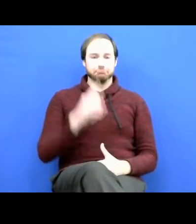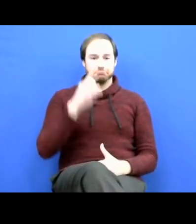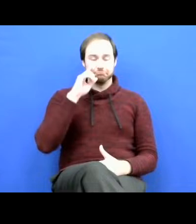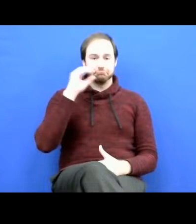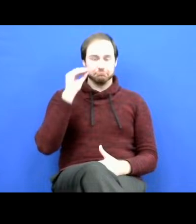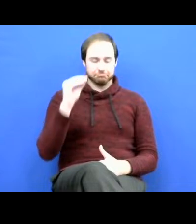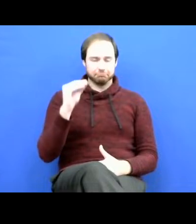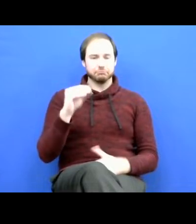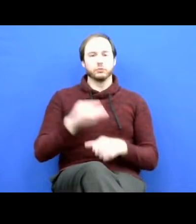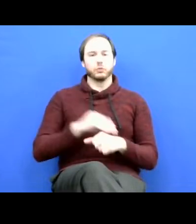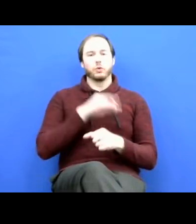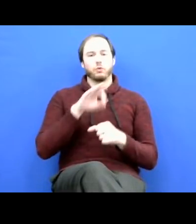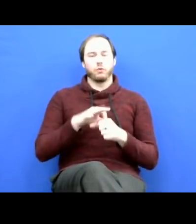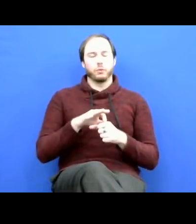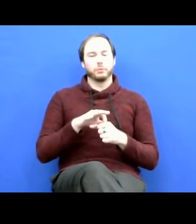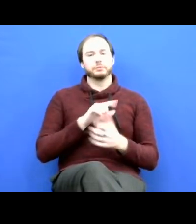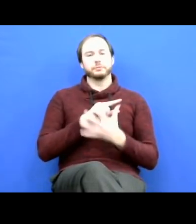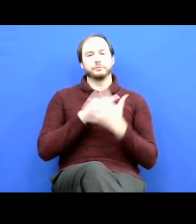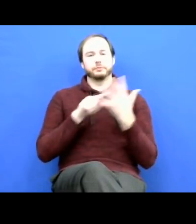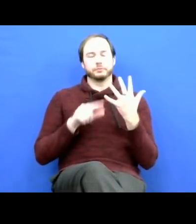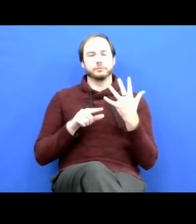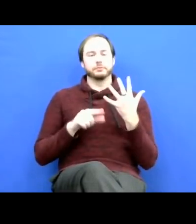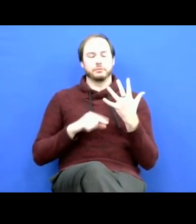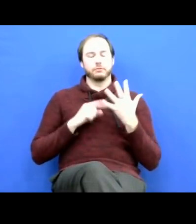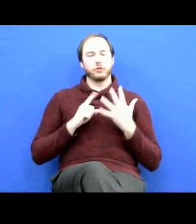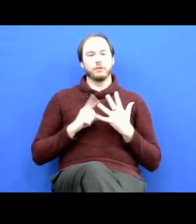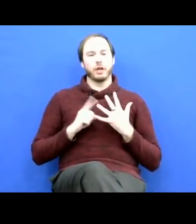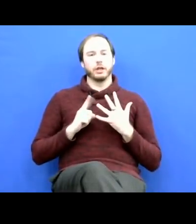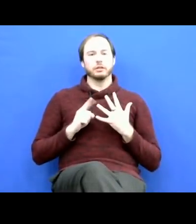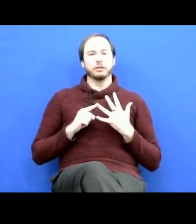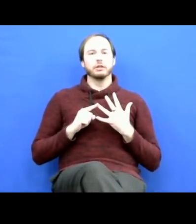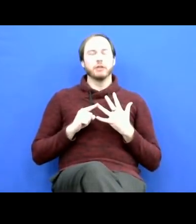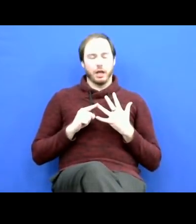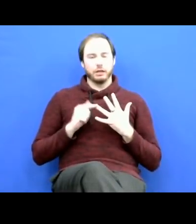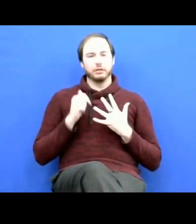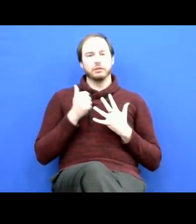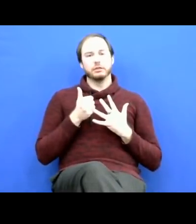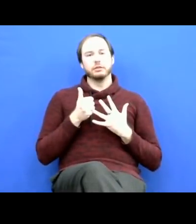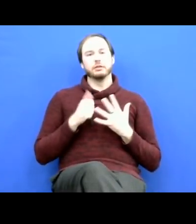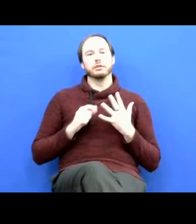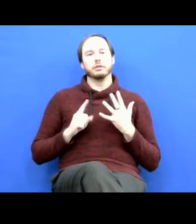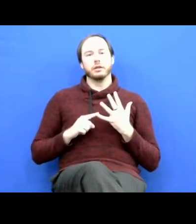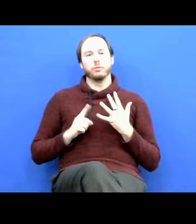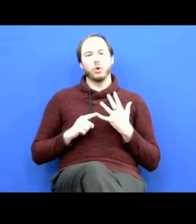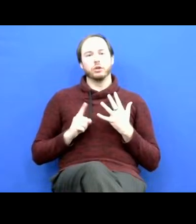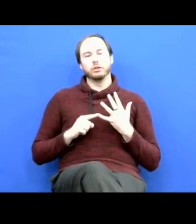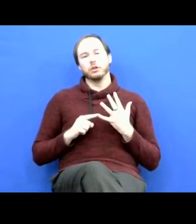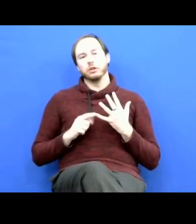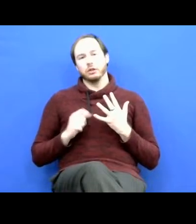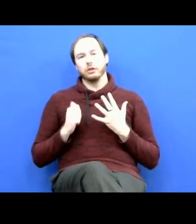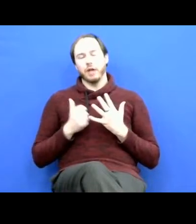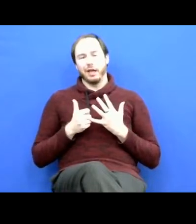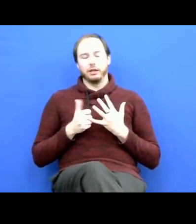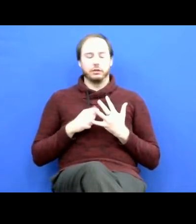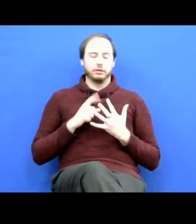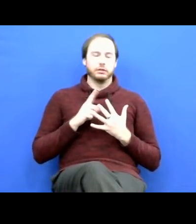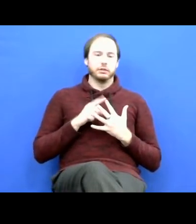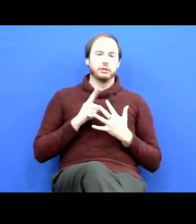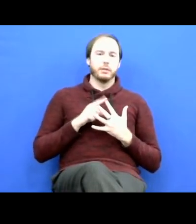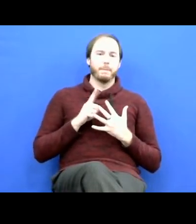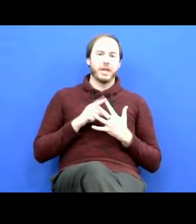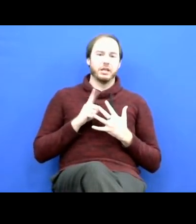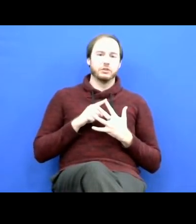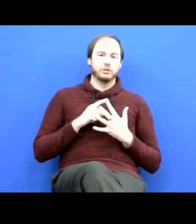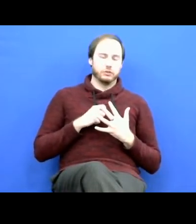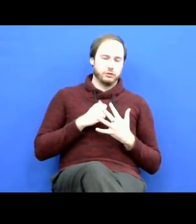Hearing and seeing none, please call the roll. Councilmember Safranik, Aye. Councilmember Bolsner, Aye.